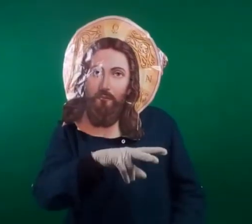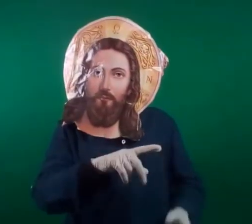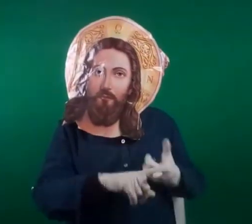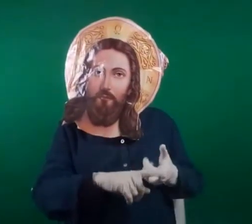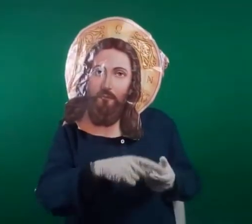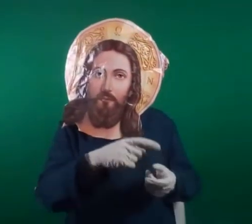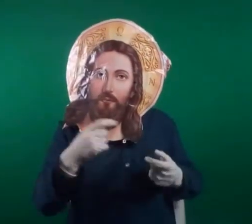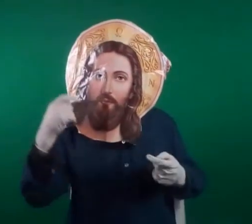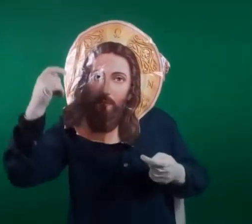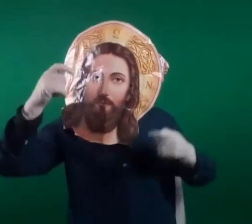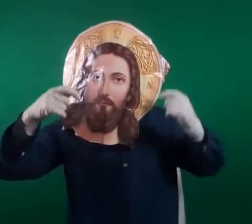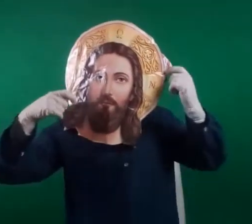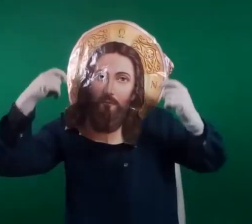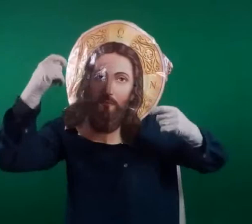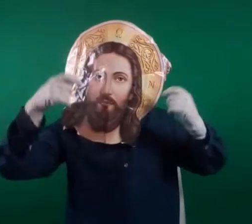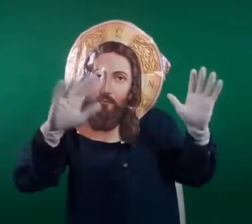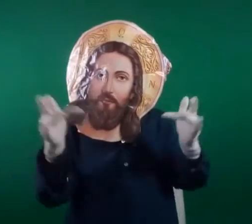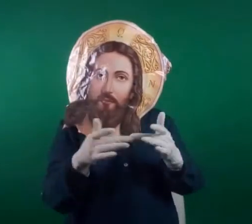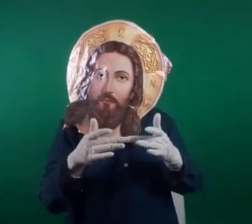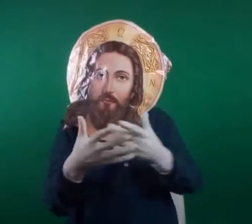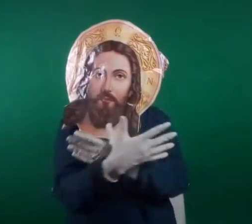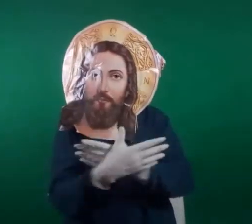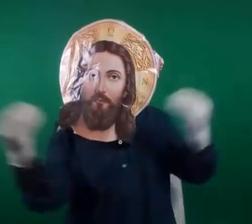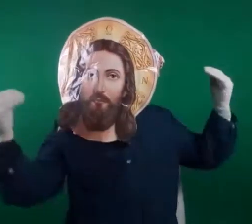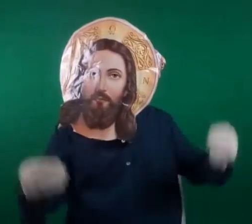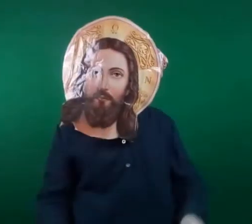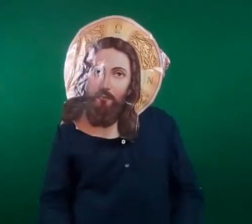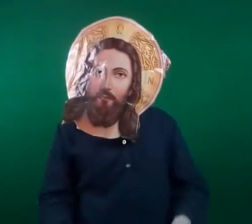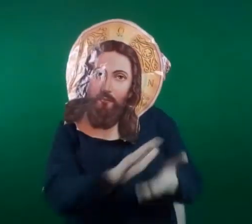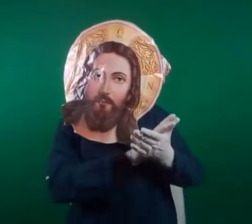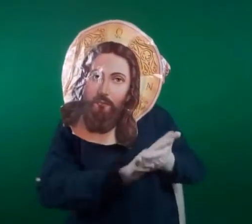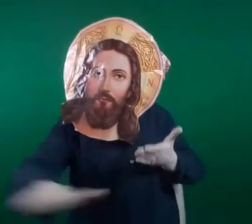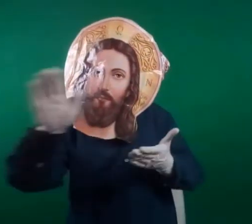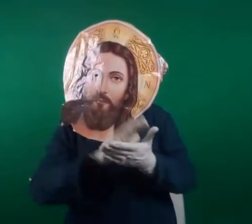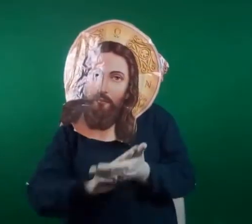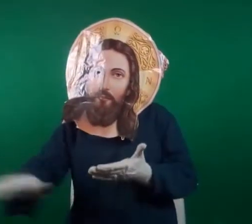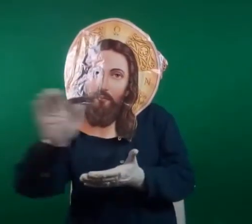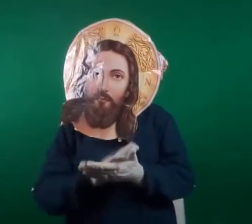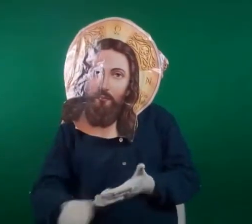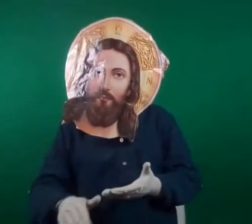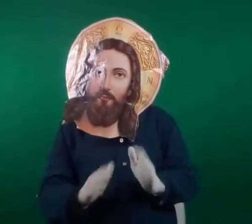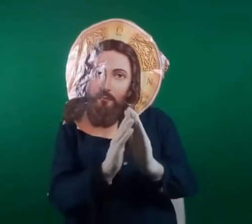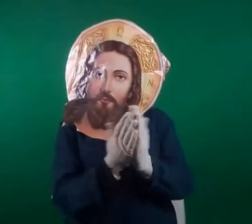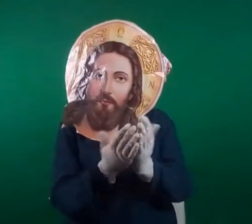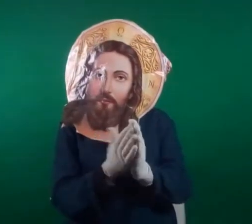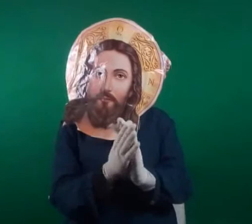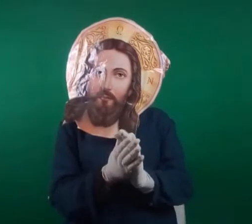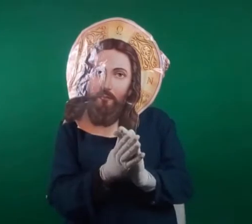Remove its falsehood and temptation from every website, from every page, from every film